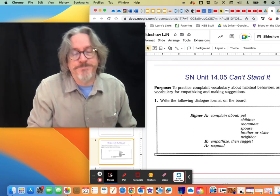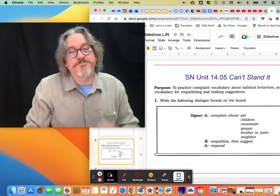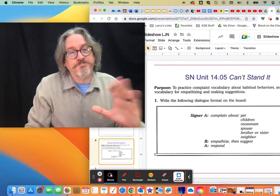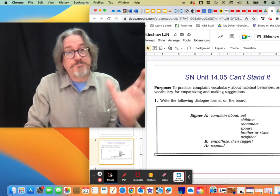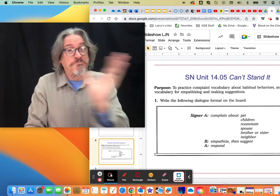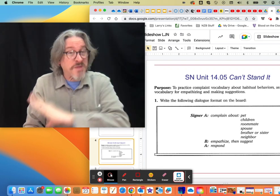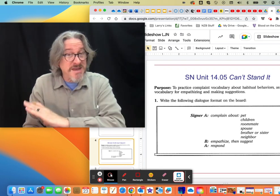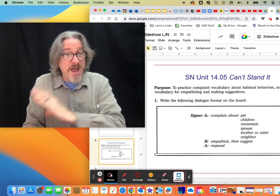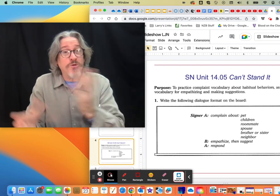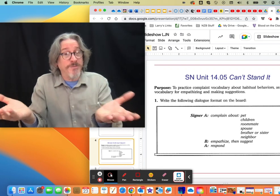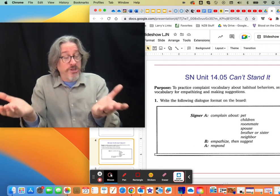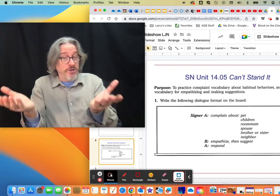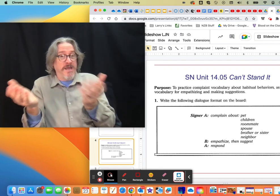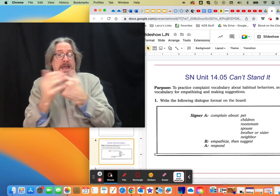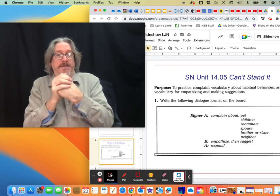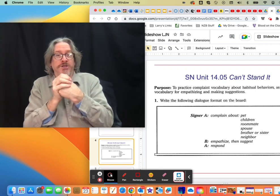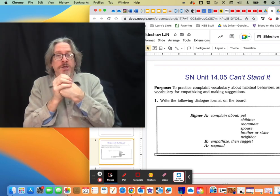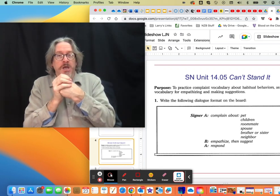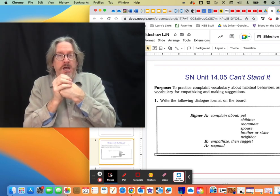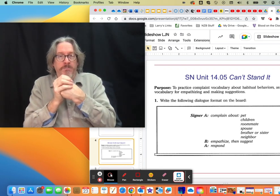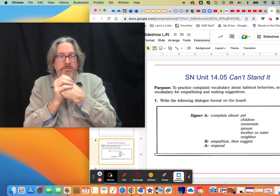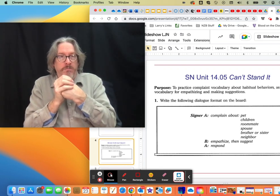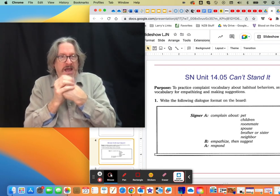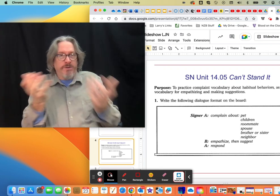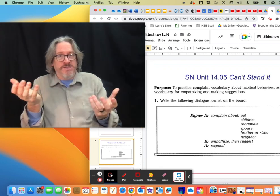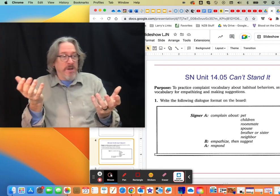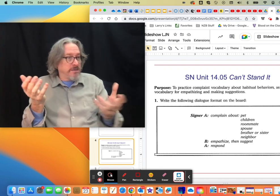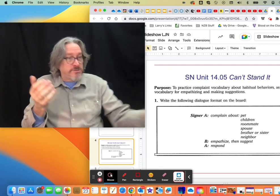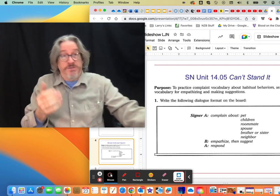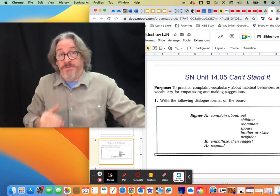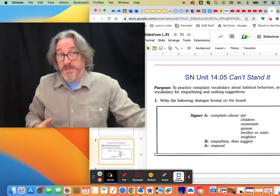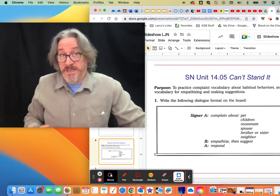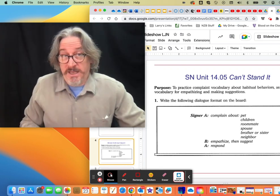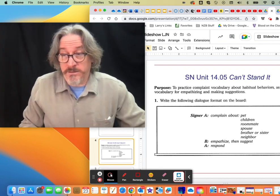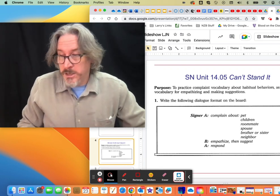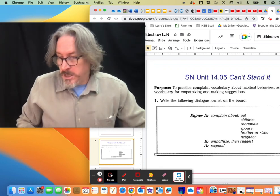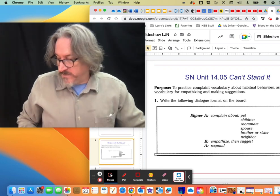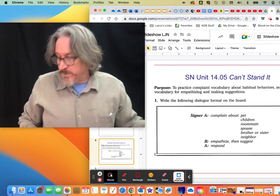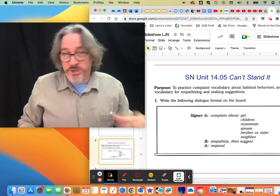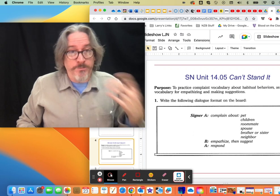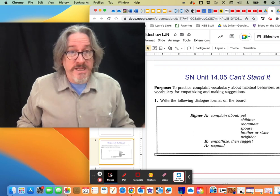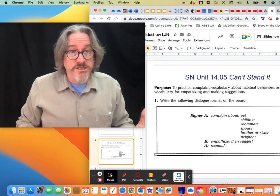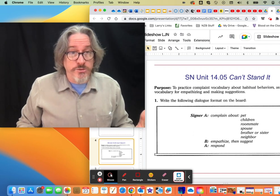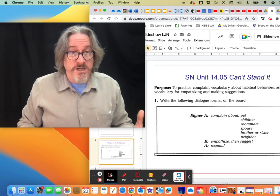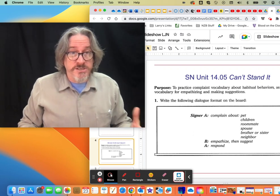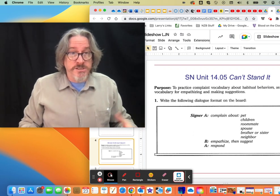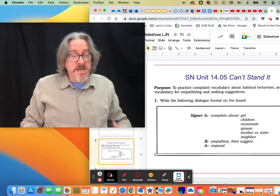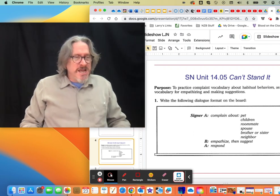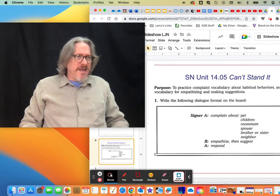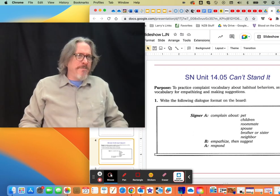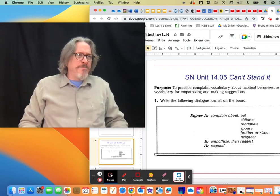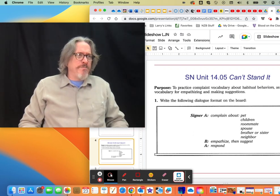complaints. Now we're going to be looking at how do we respond to something like that. If someone complains to